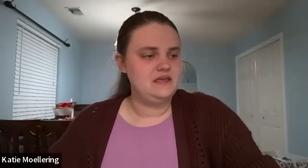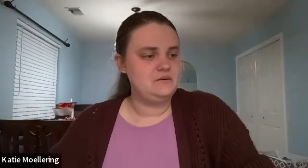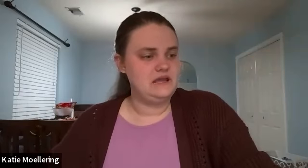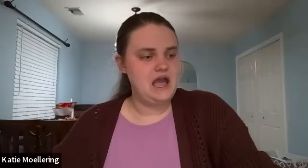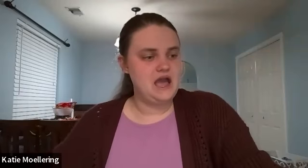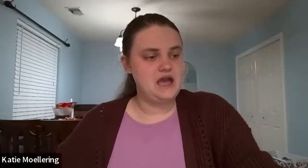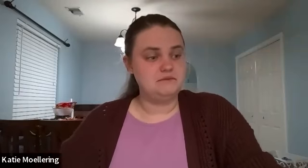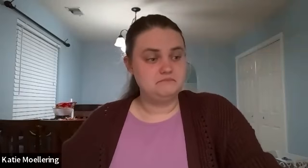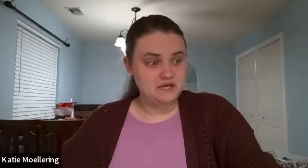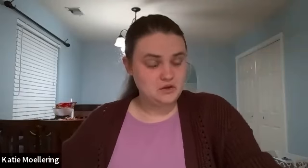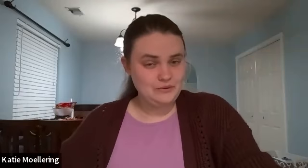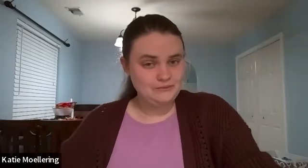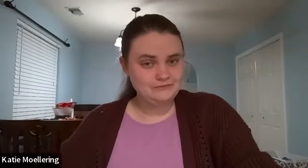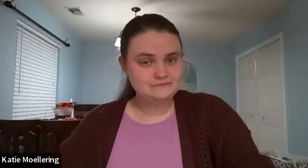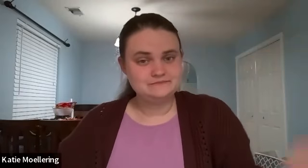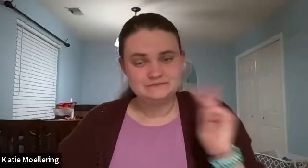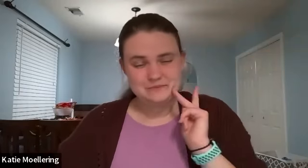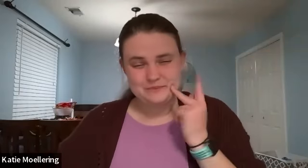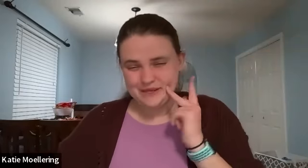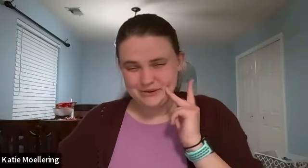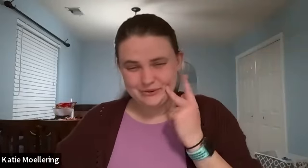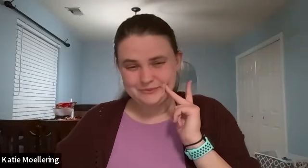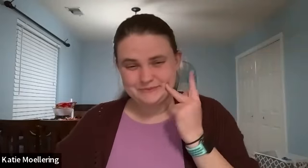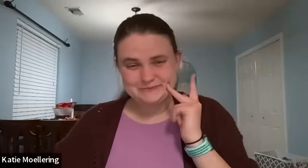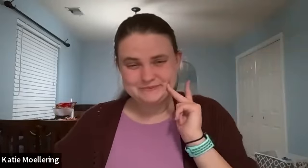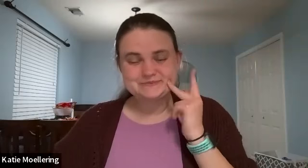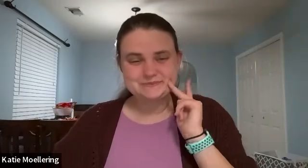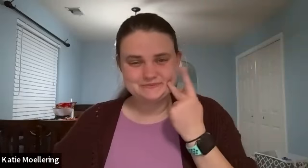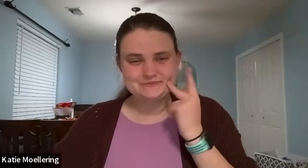Then we had pickle, pickle.